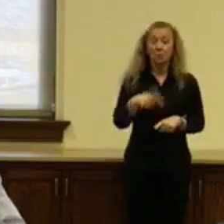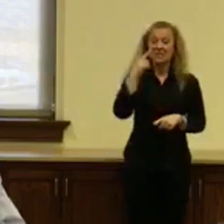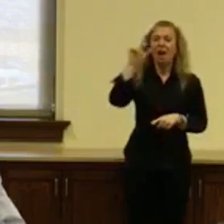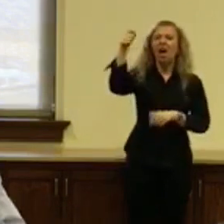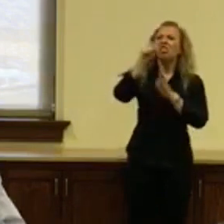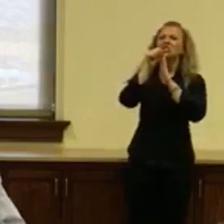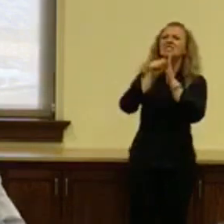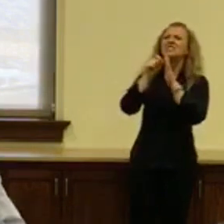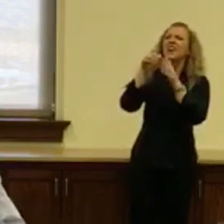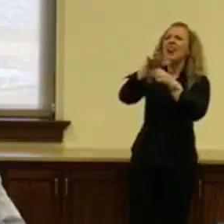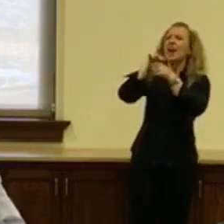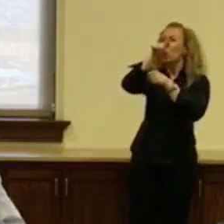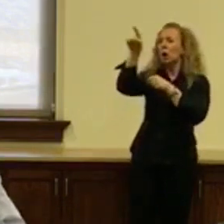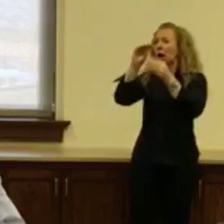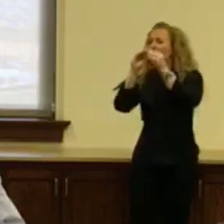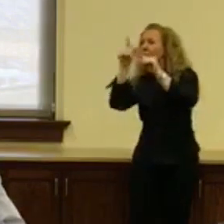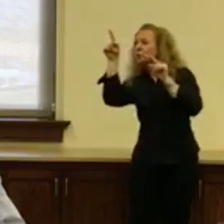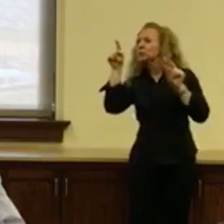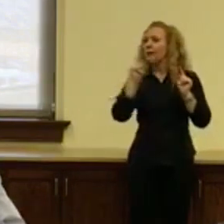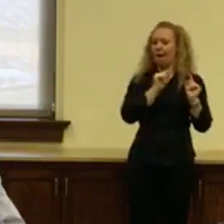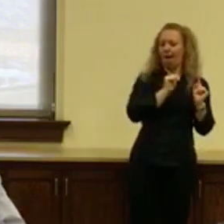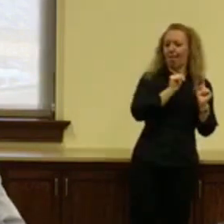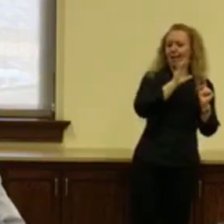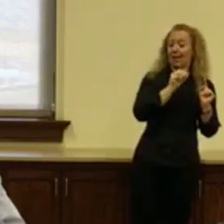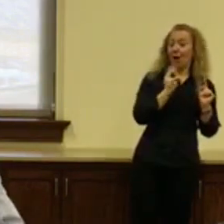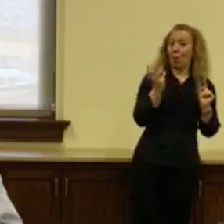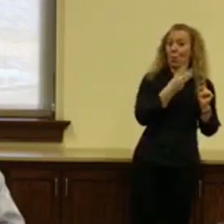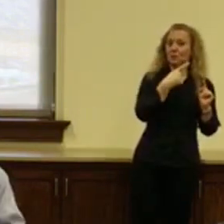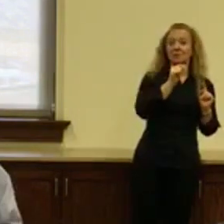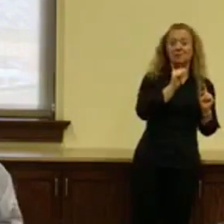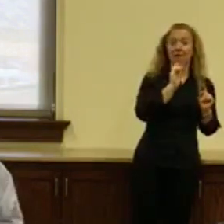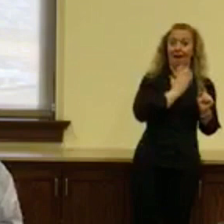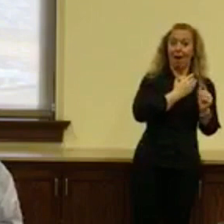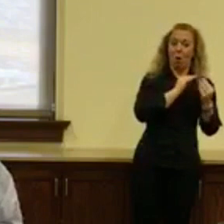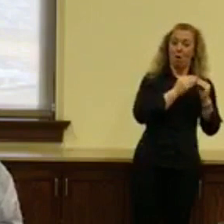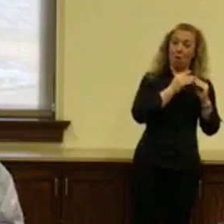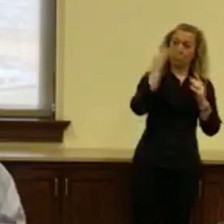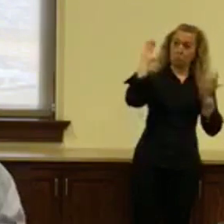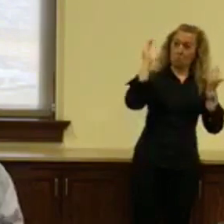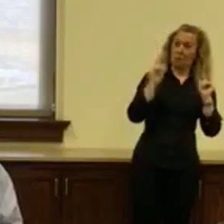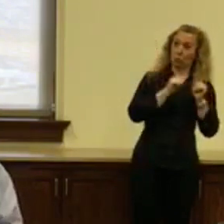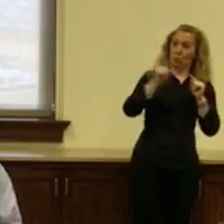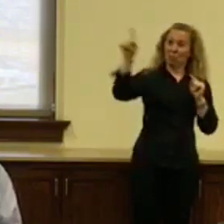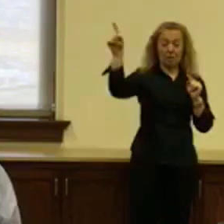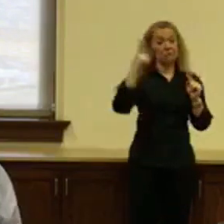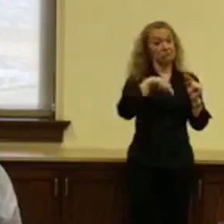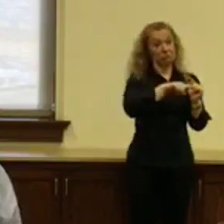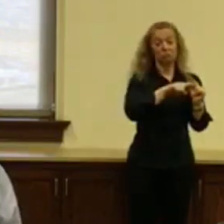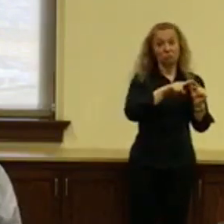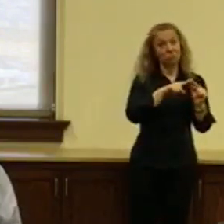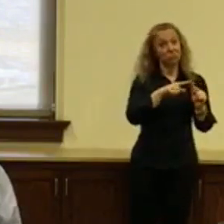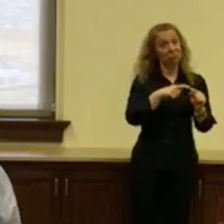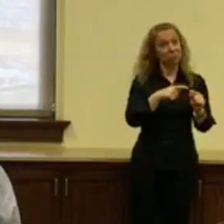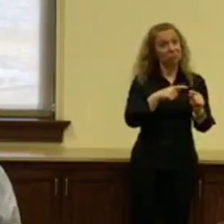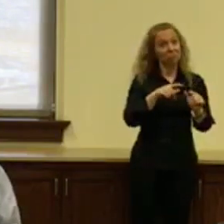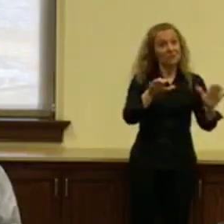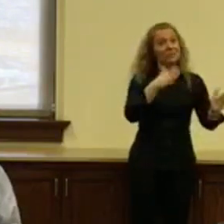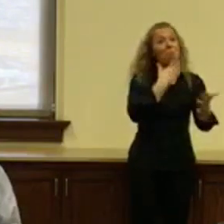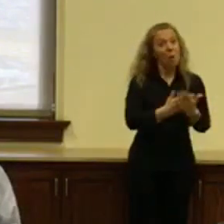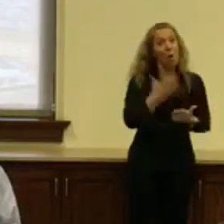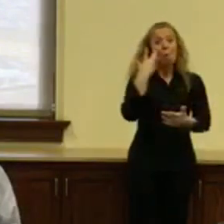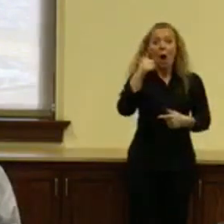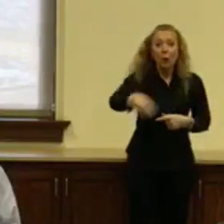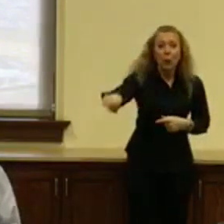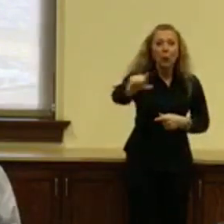state and around the country, Allegheny County in Western Pennsylvania has really done yeoman's job with all of us